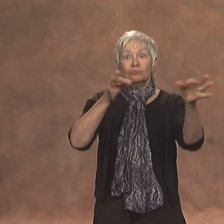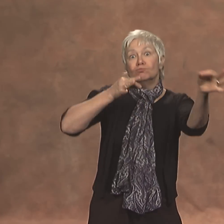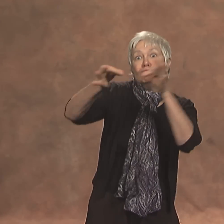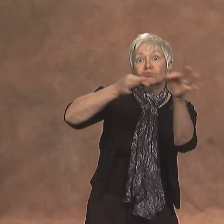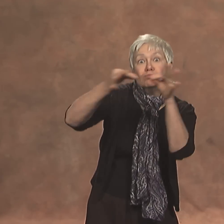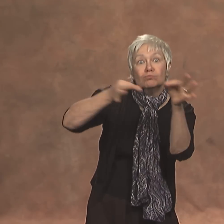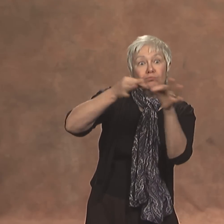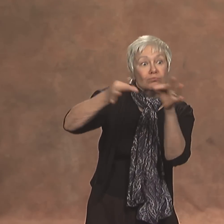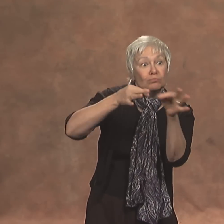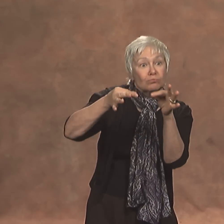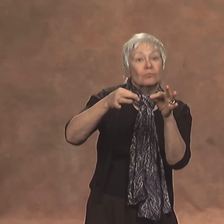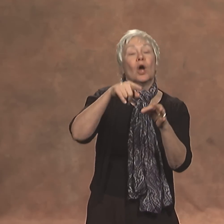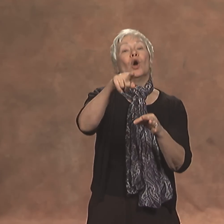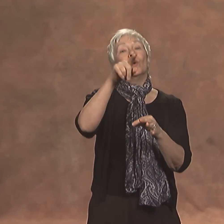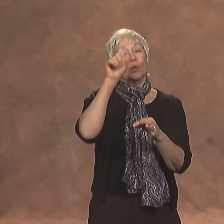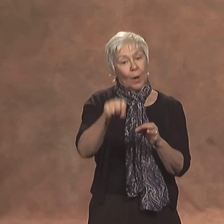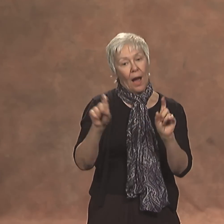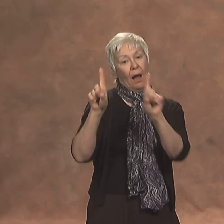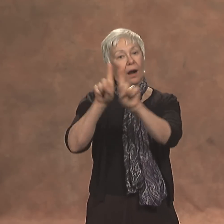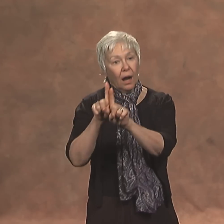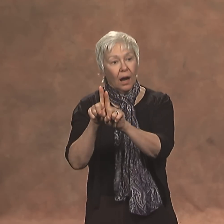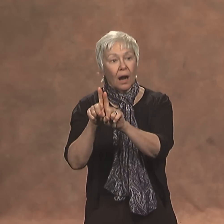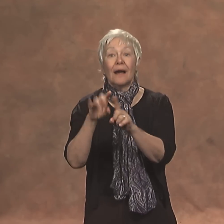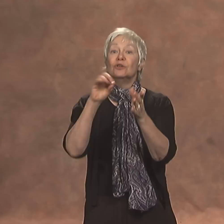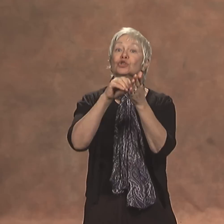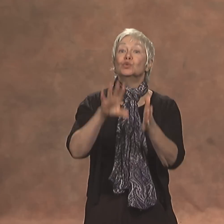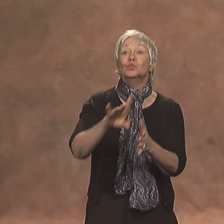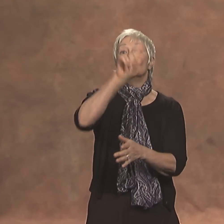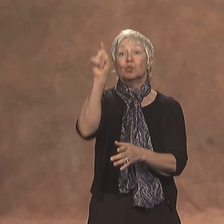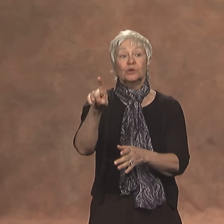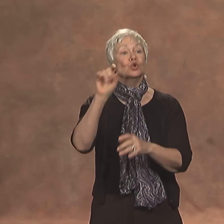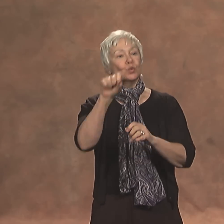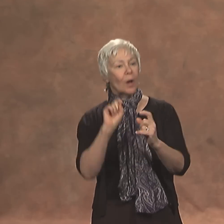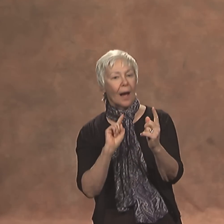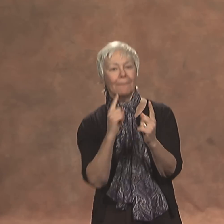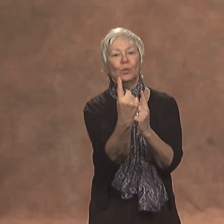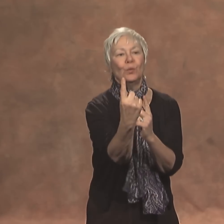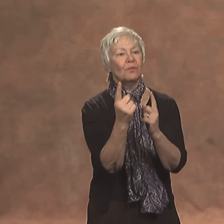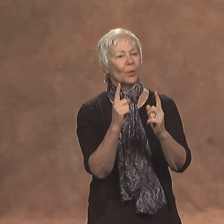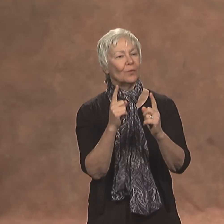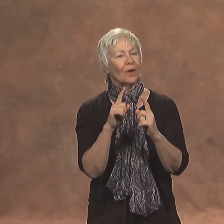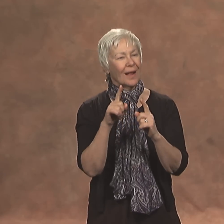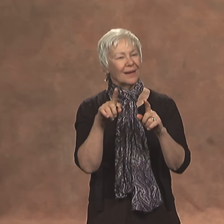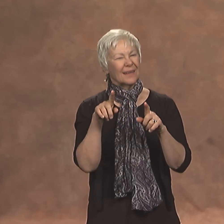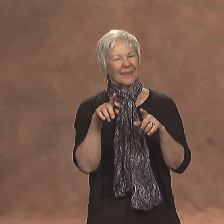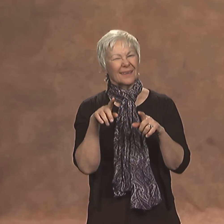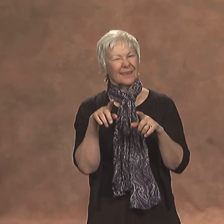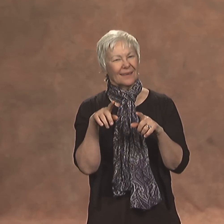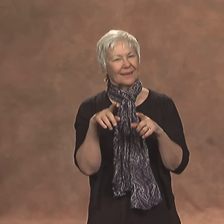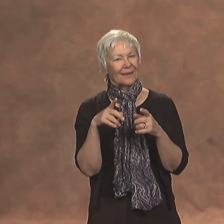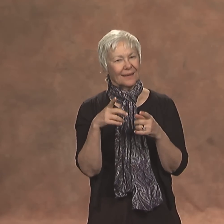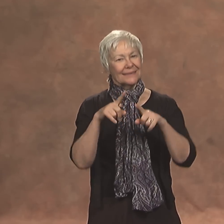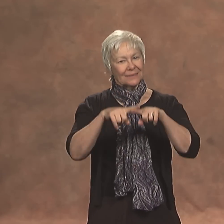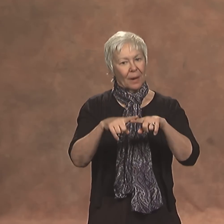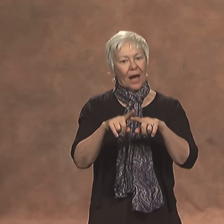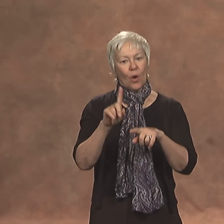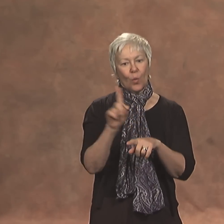student, so you're able to be very close to the student when the teachers are actually